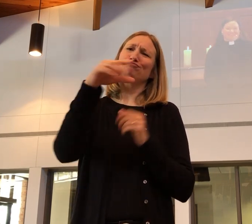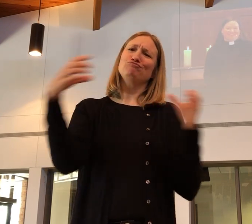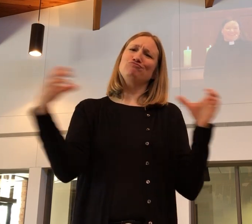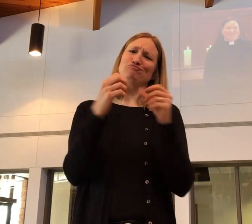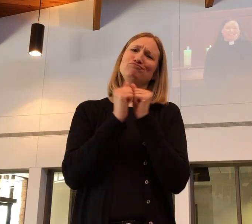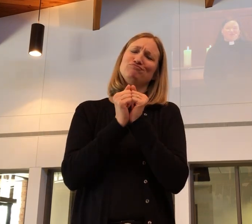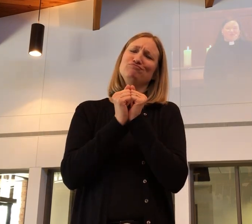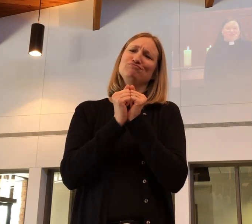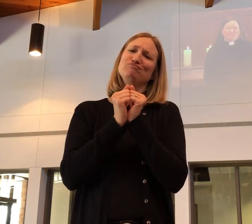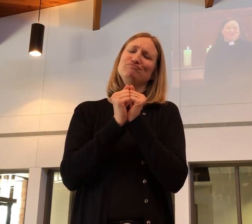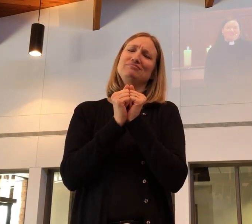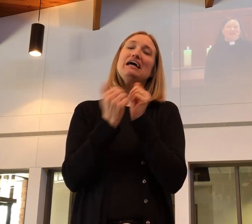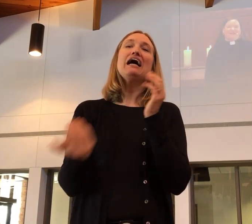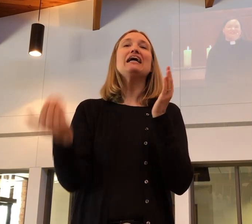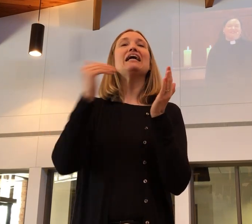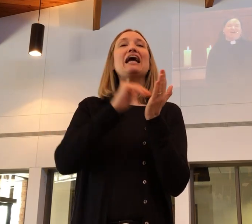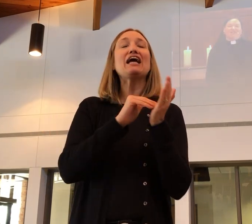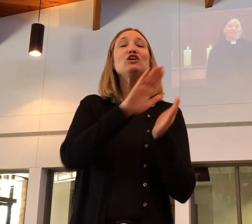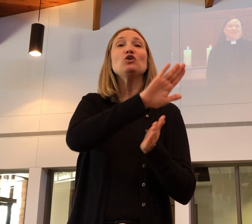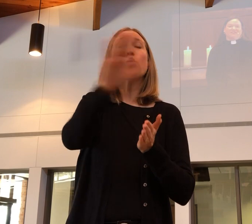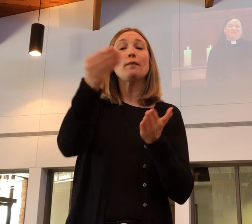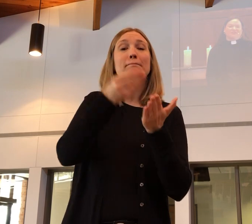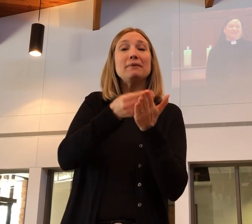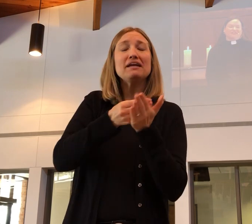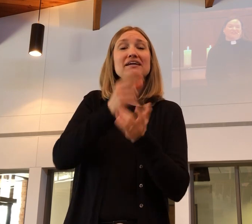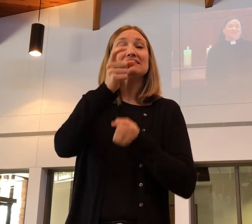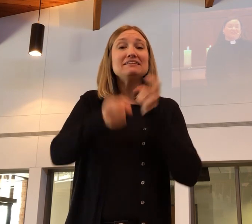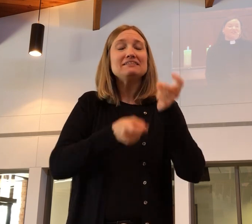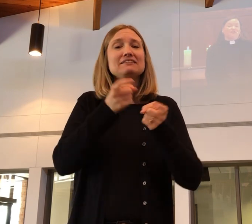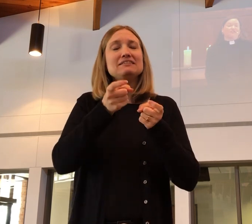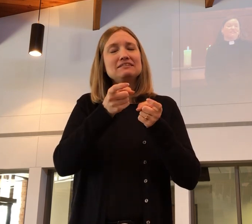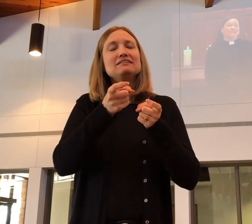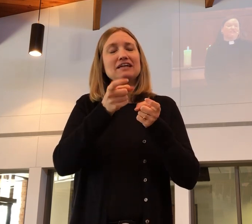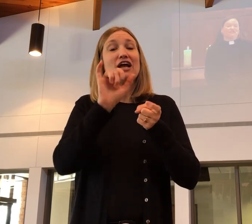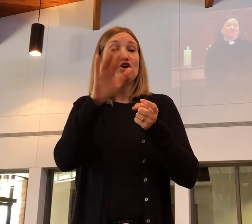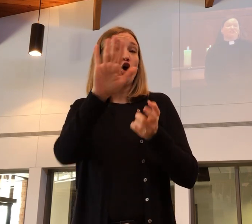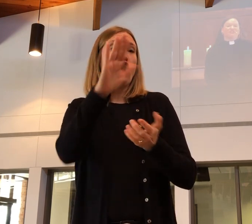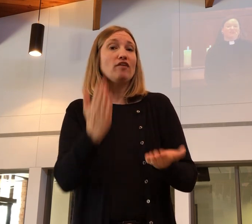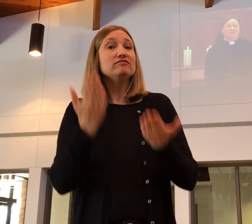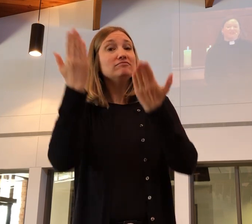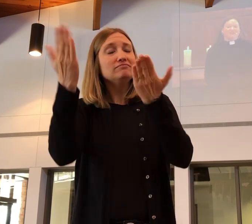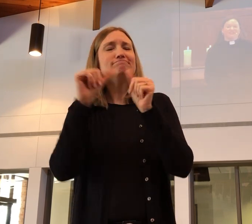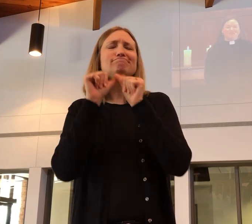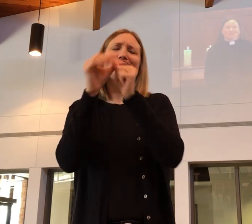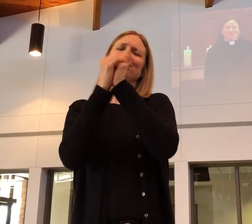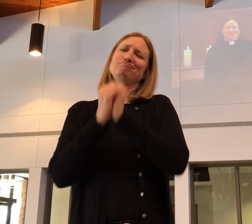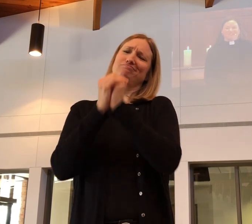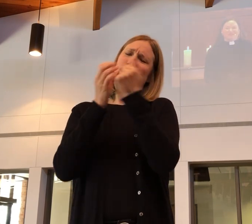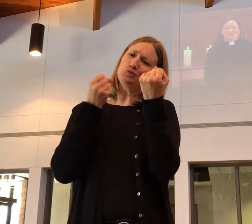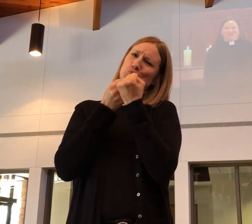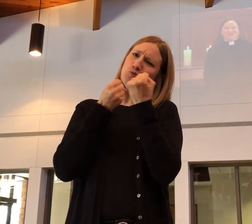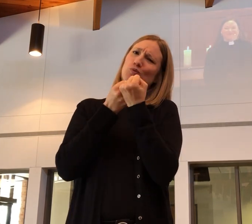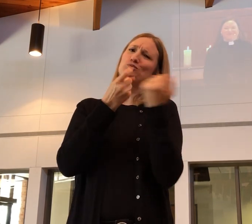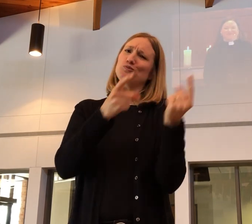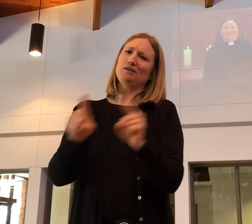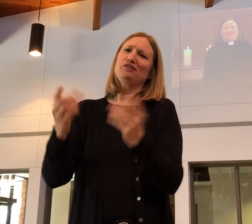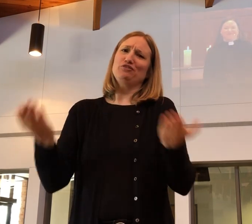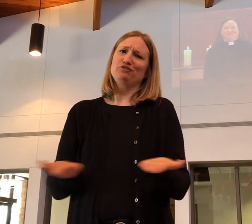this. And of course, your tithes and offerings are ways that you continue to worship and support what is going